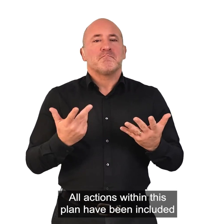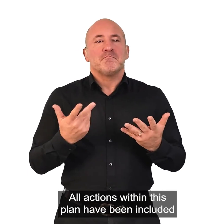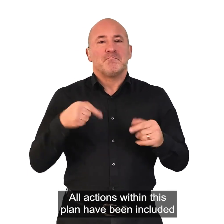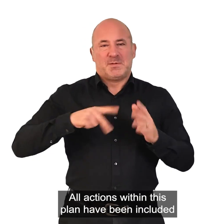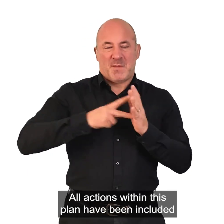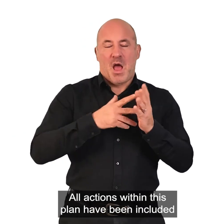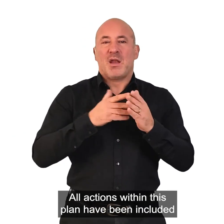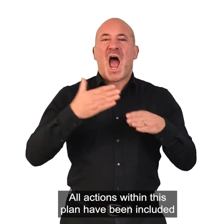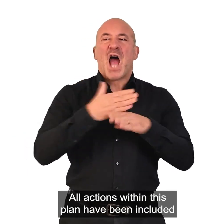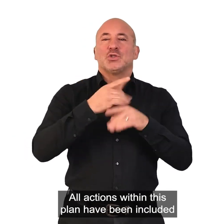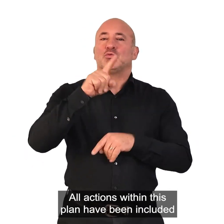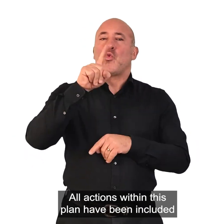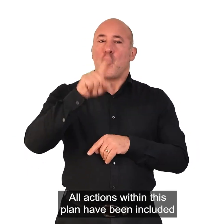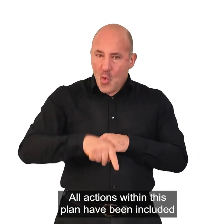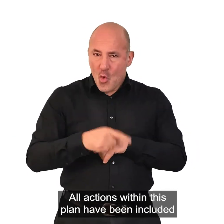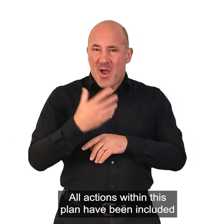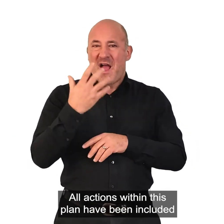All actions within this plan have been included,